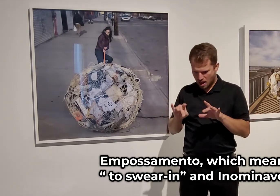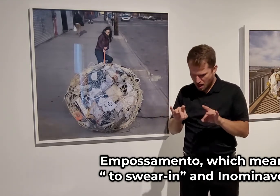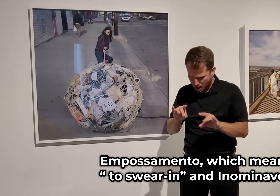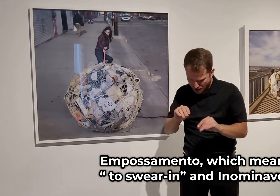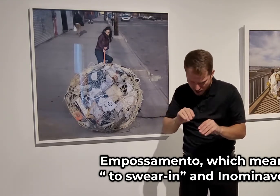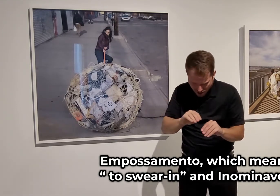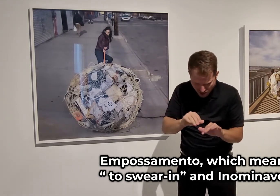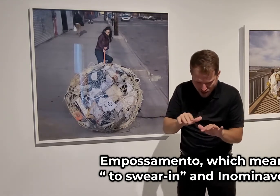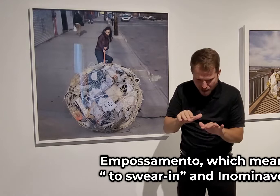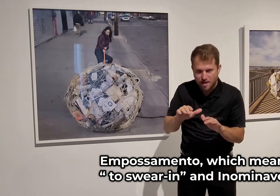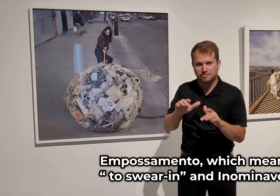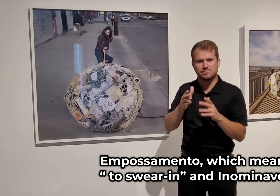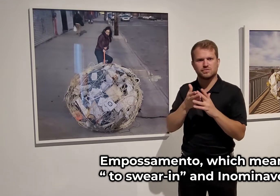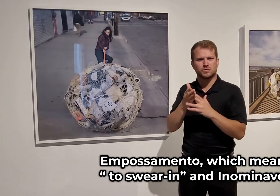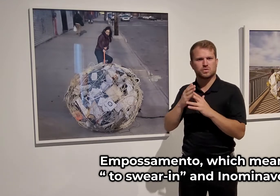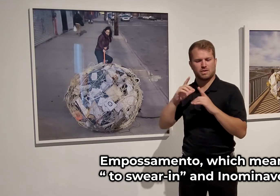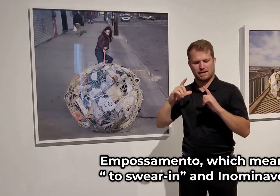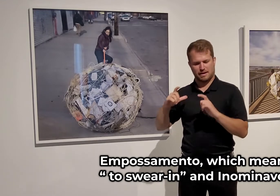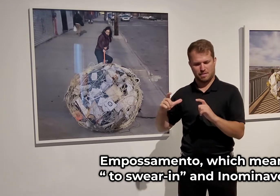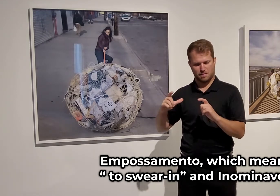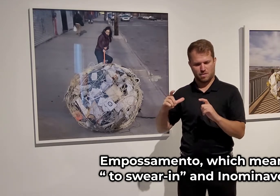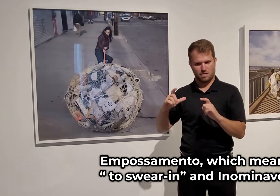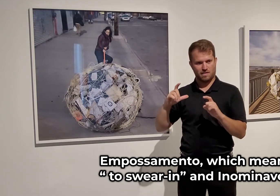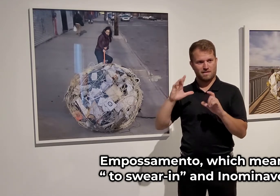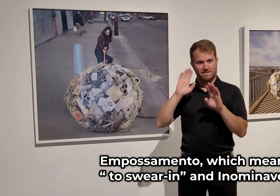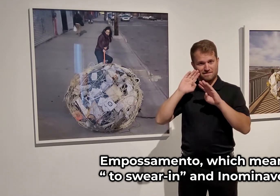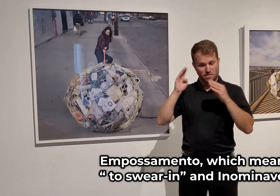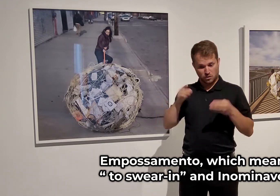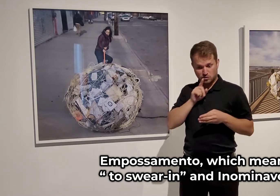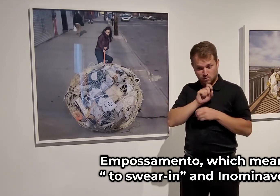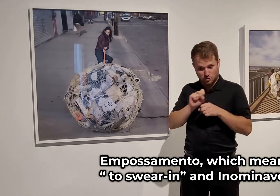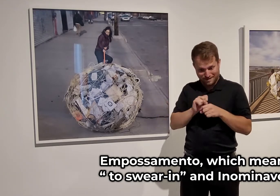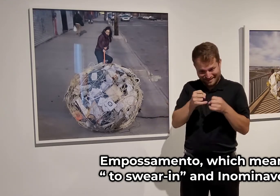actual lines and lines as causes she is trying to highlight.